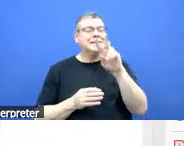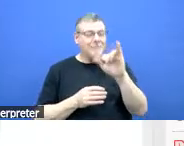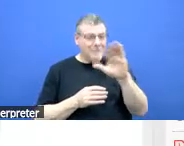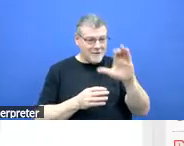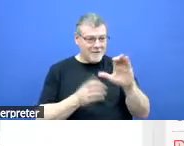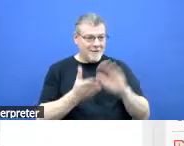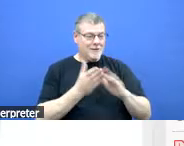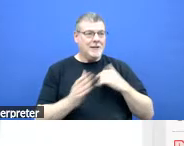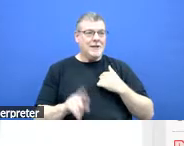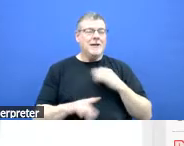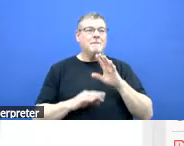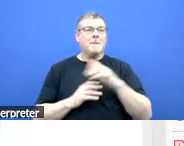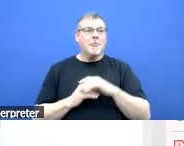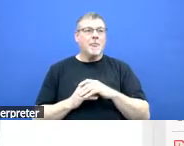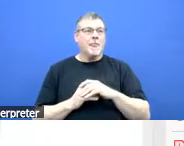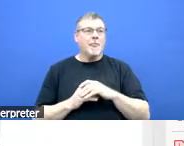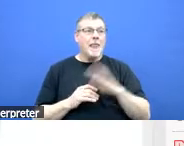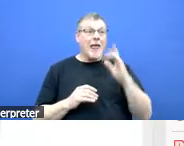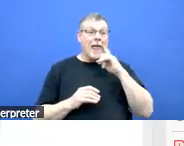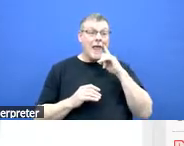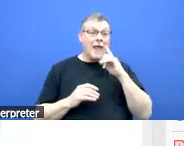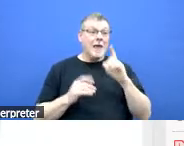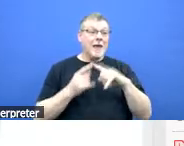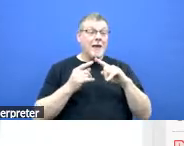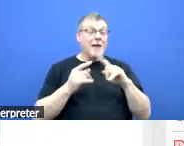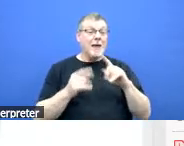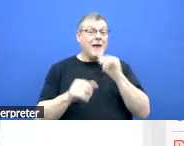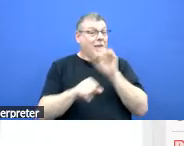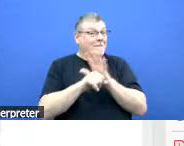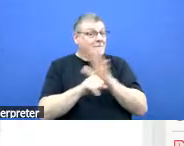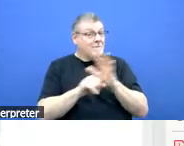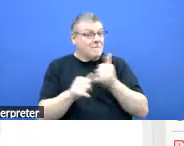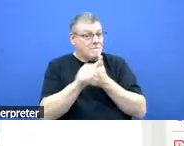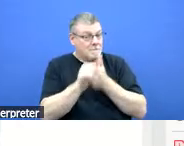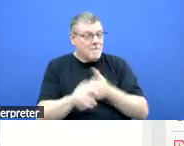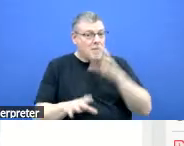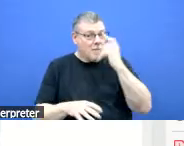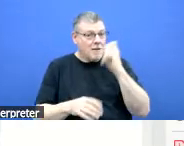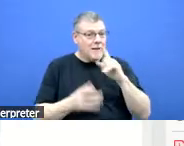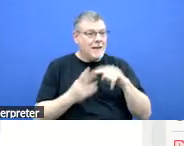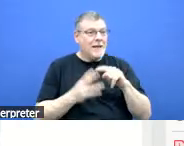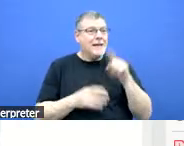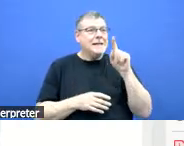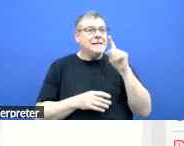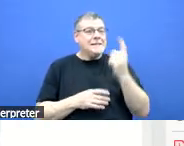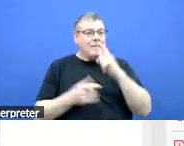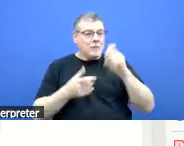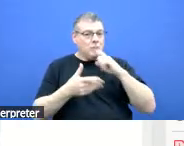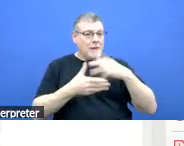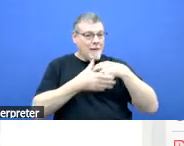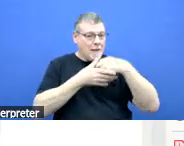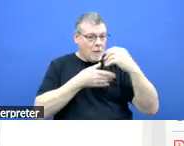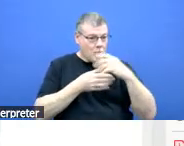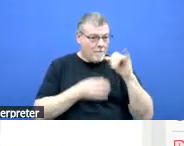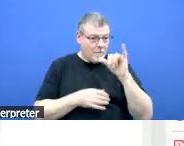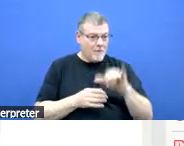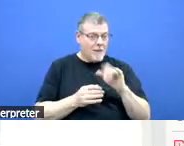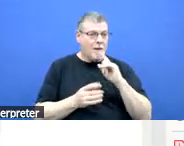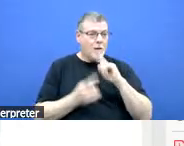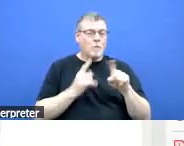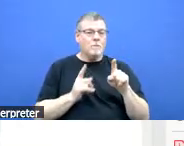being presented. I don't think it goes far enough. I think there should be something outside of that that will be a